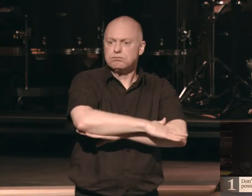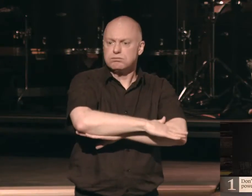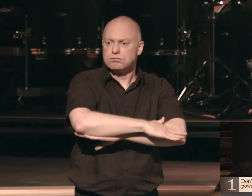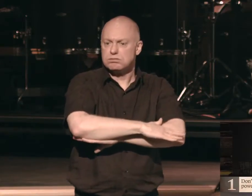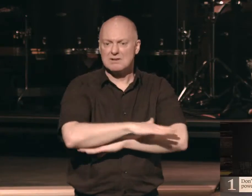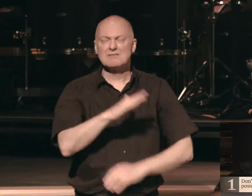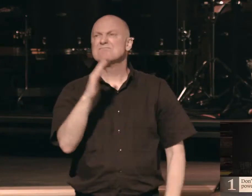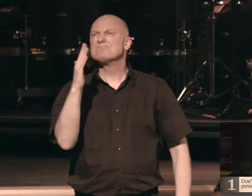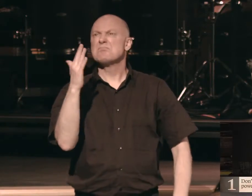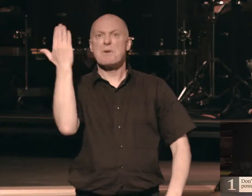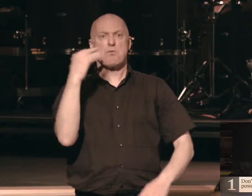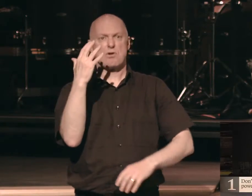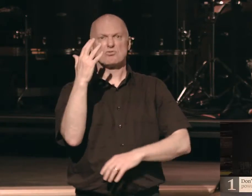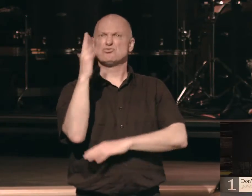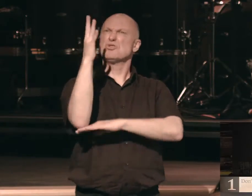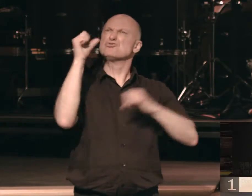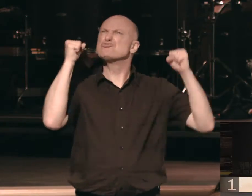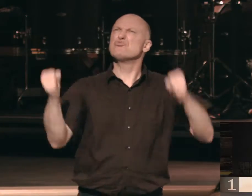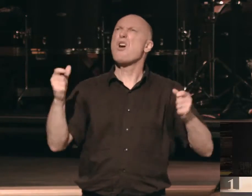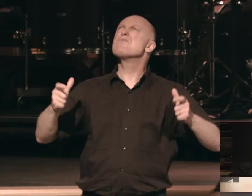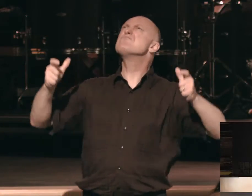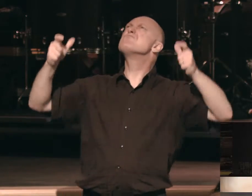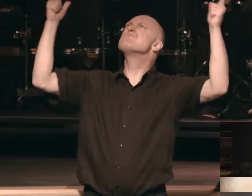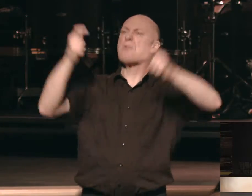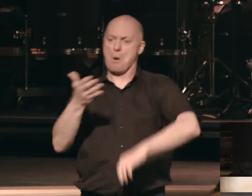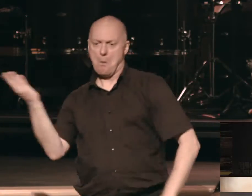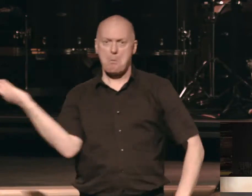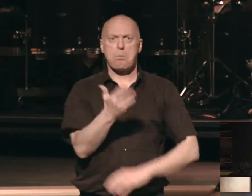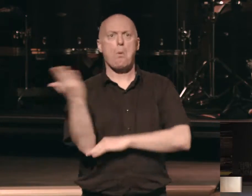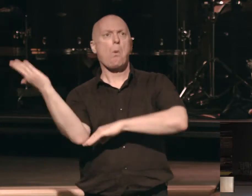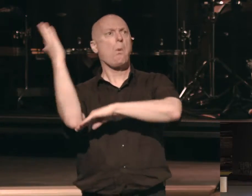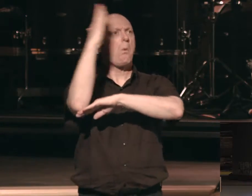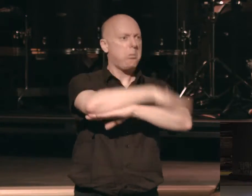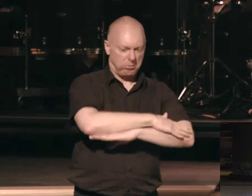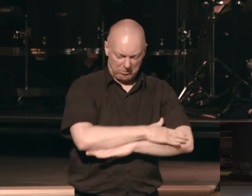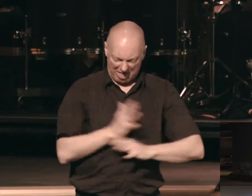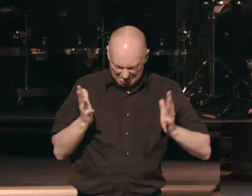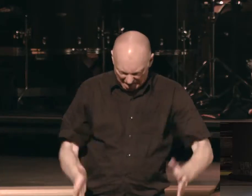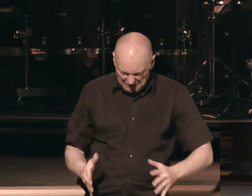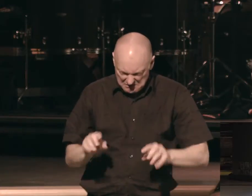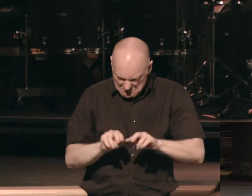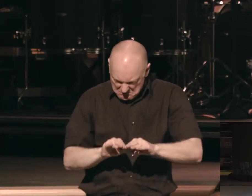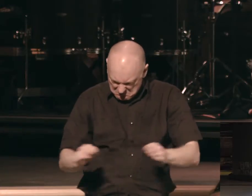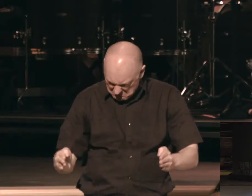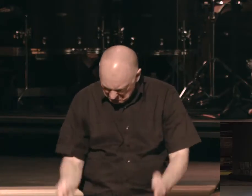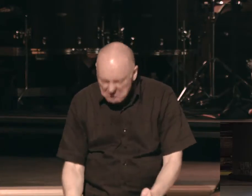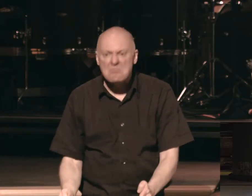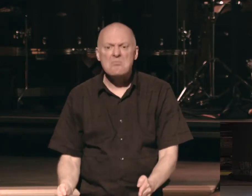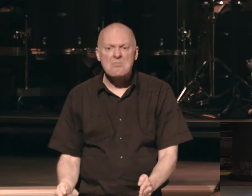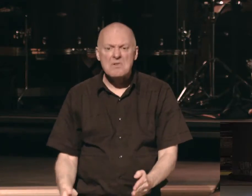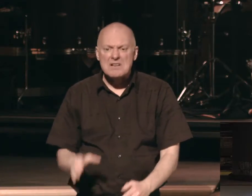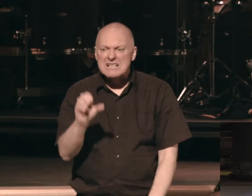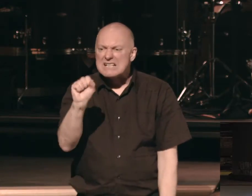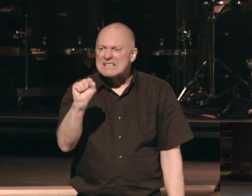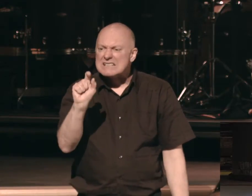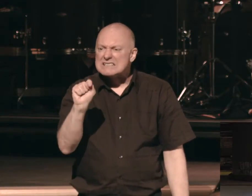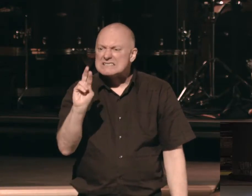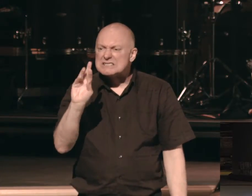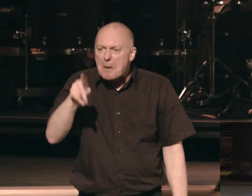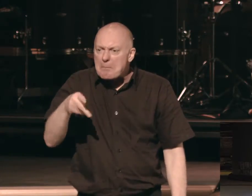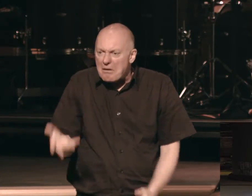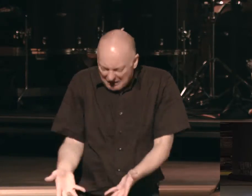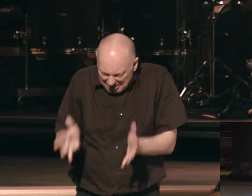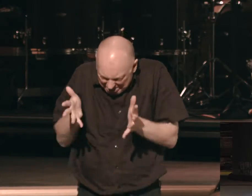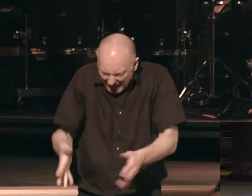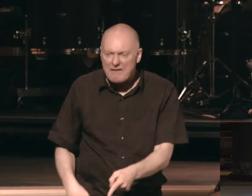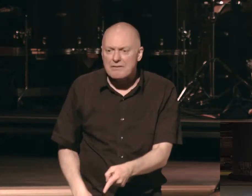down. A tree, therefore, that was once strong has now been reduced to a stump. But notice, this isn't just